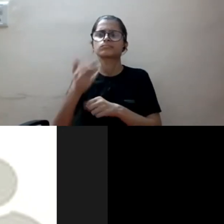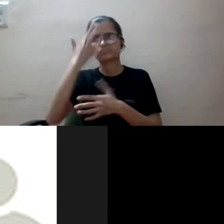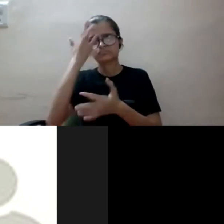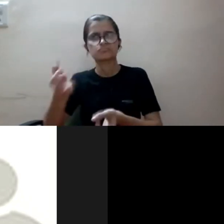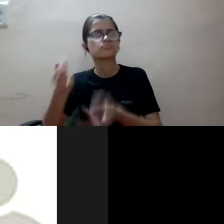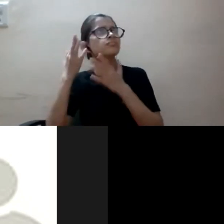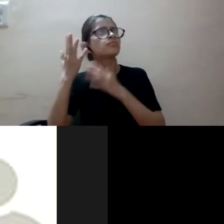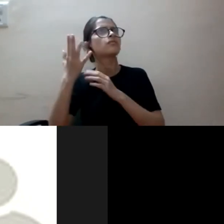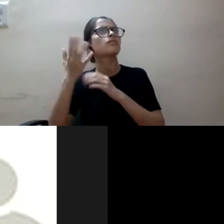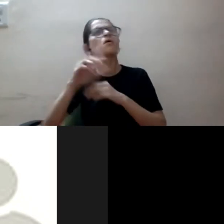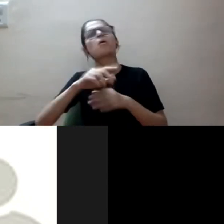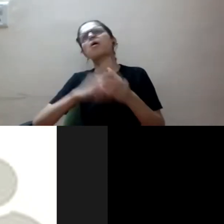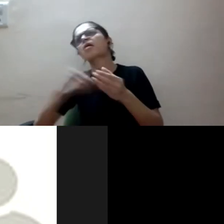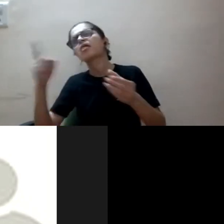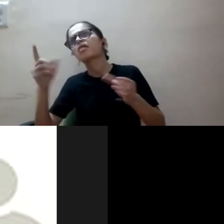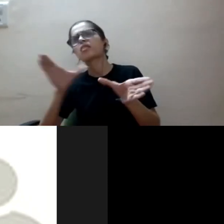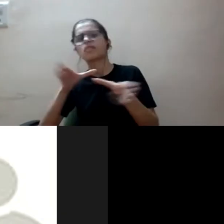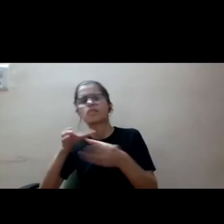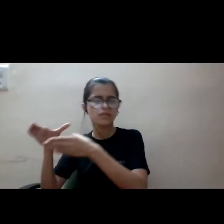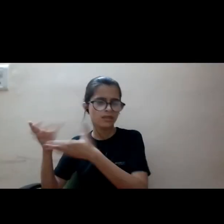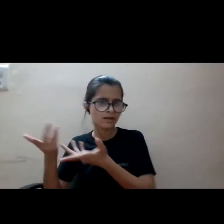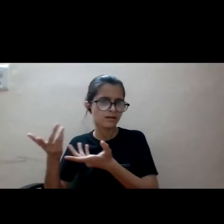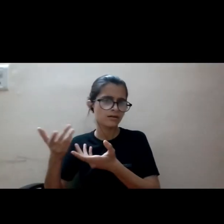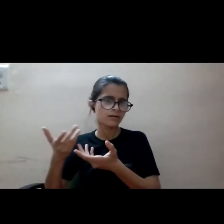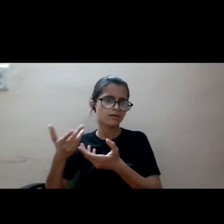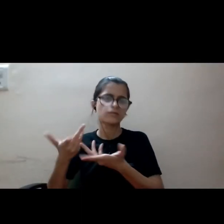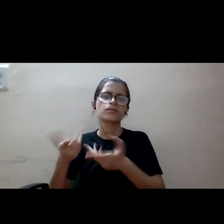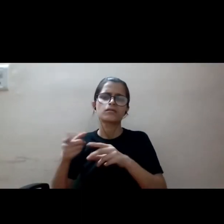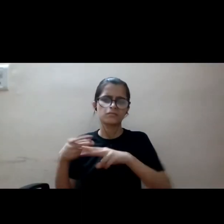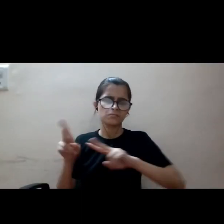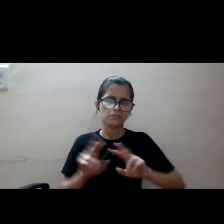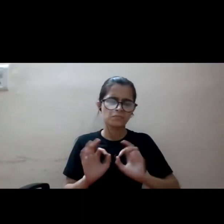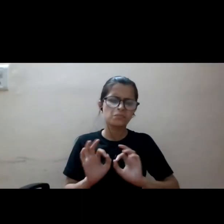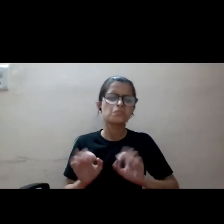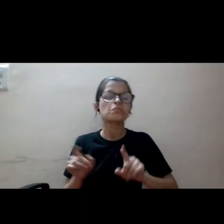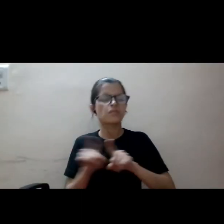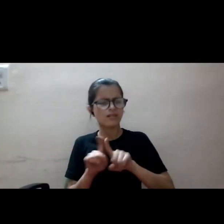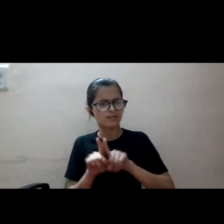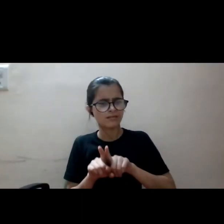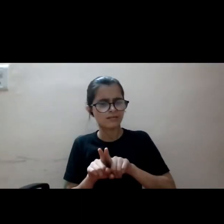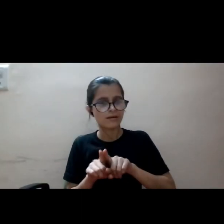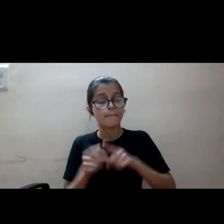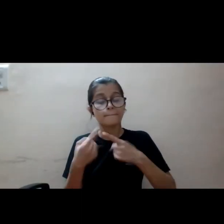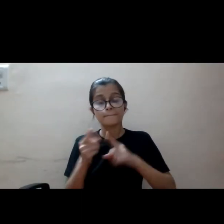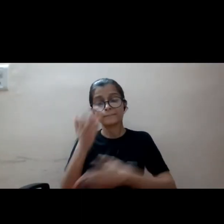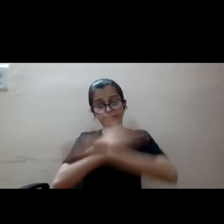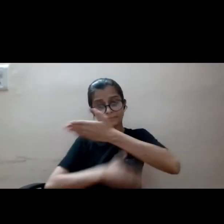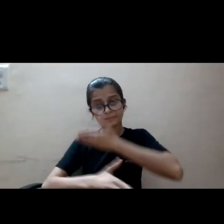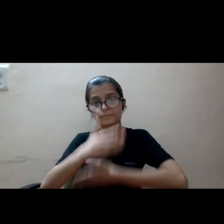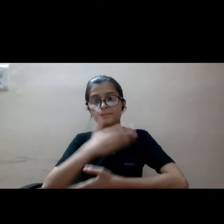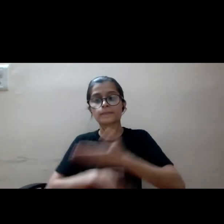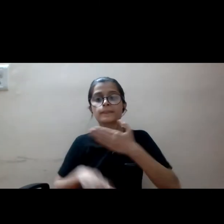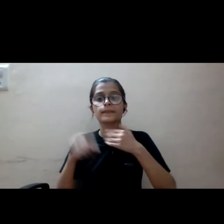out of this world, something that you have not come across. However, a disability, how